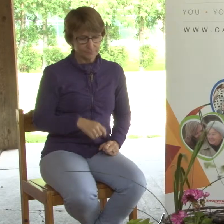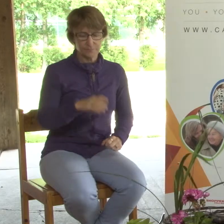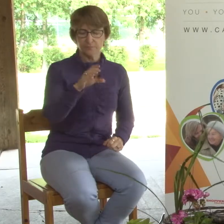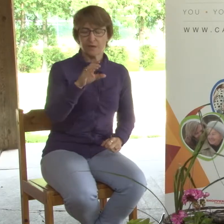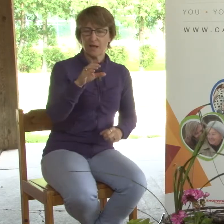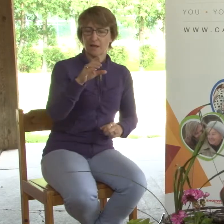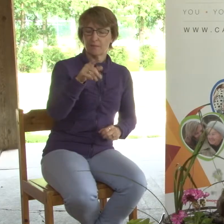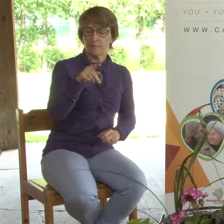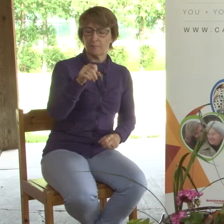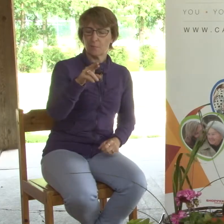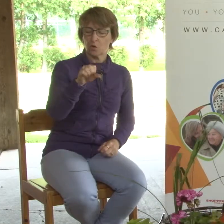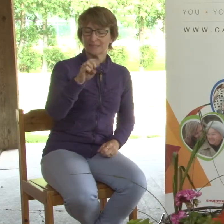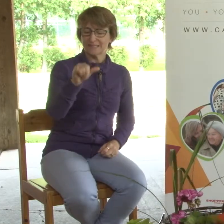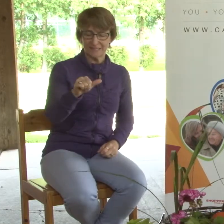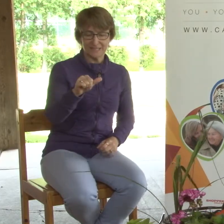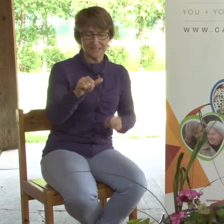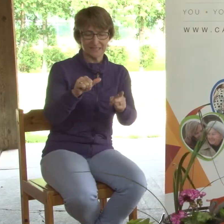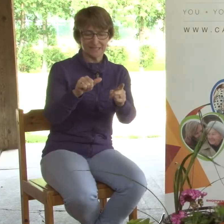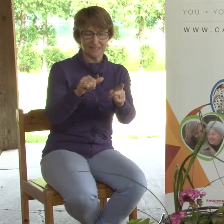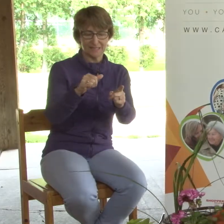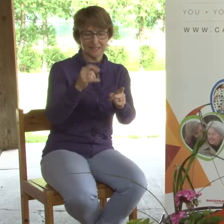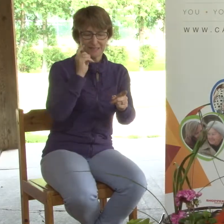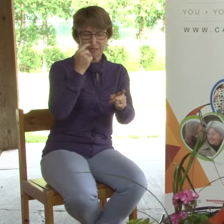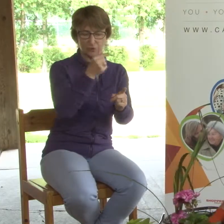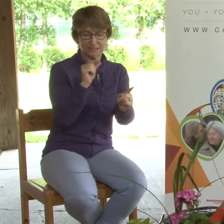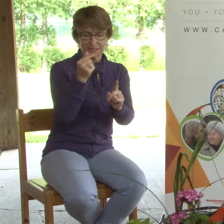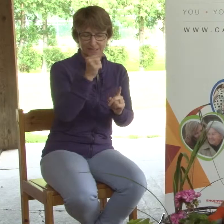And with the parsley, we've got that hint of green.